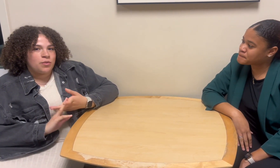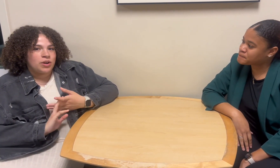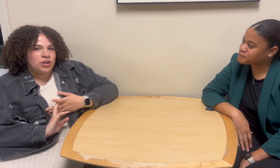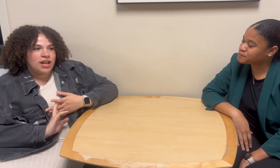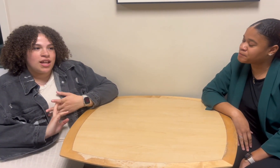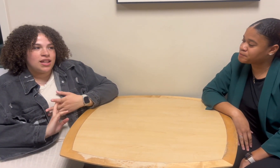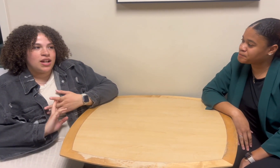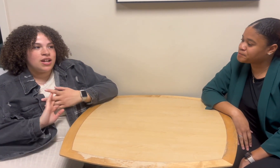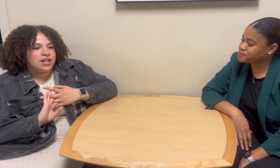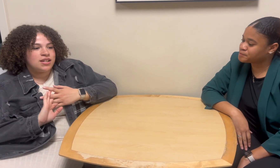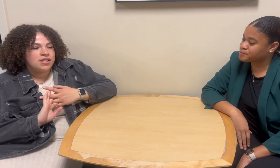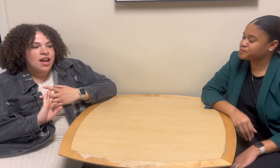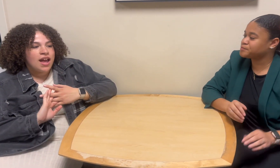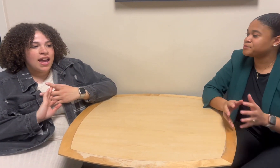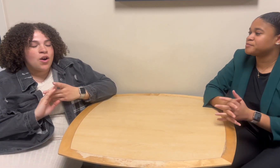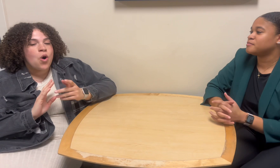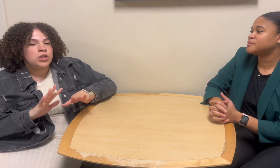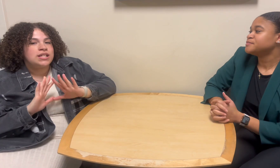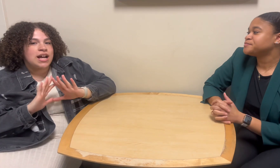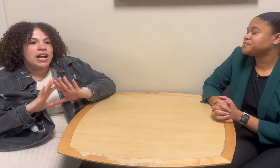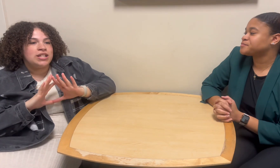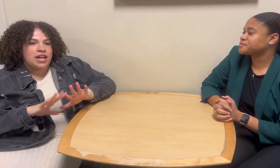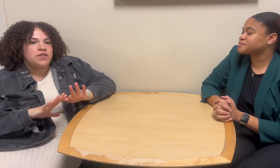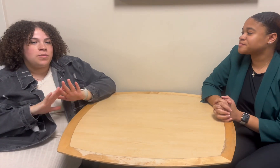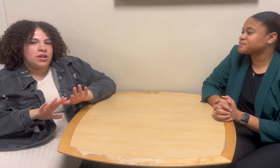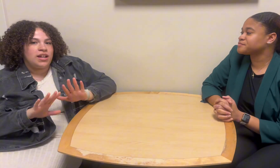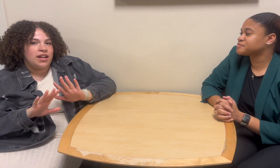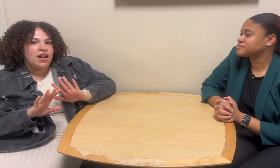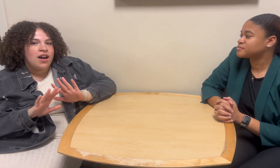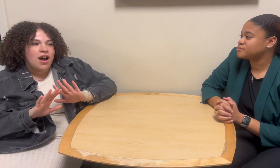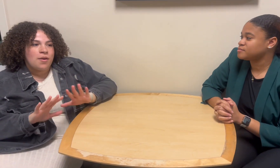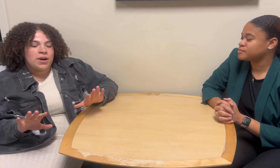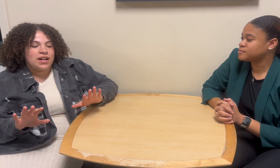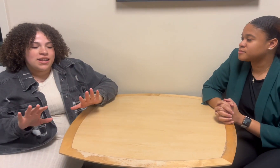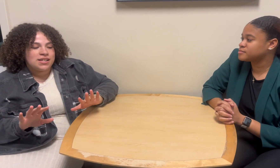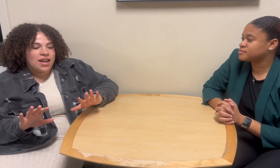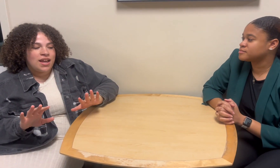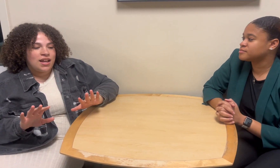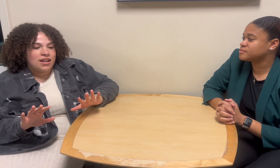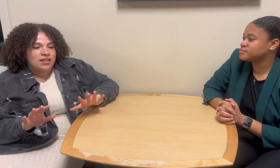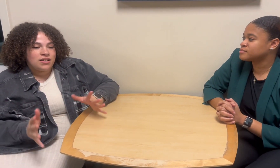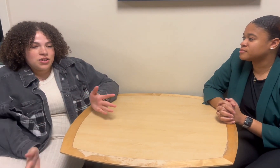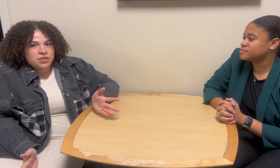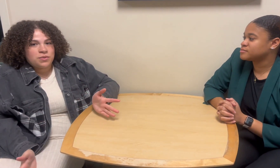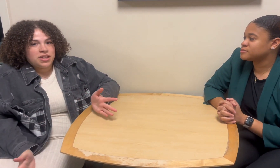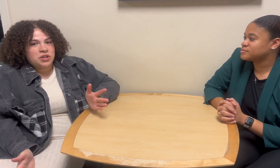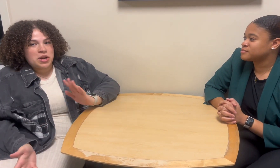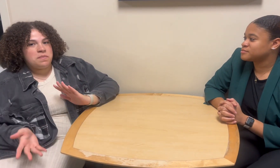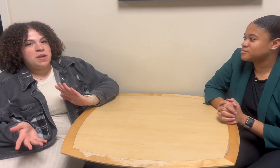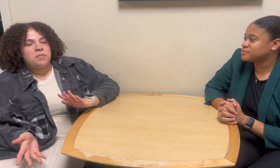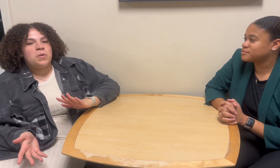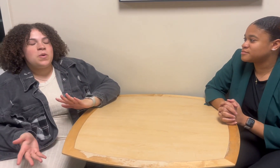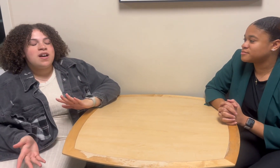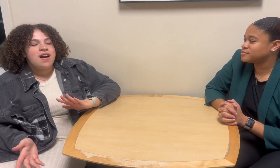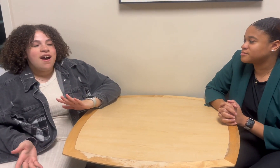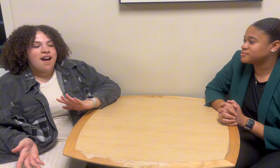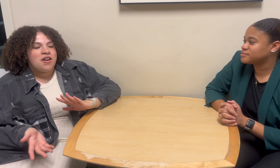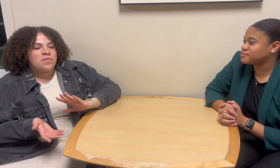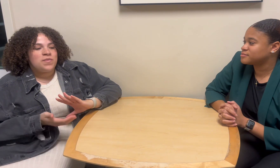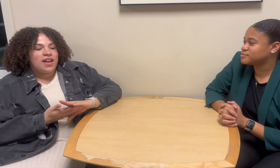world, and there is a whole entire deaf community among us, and they're just really great people.